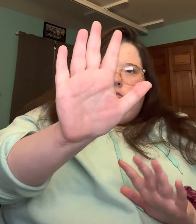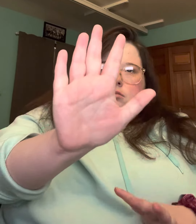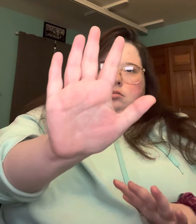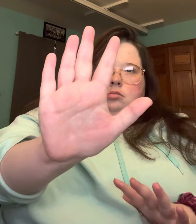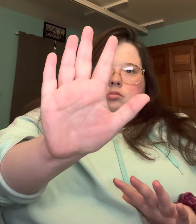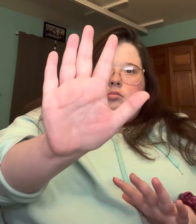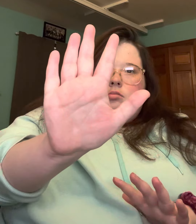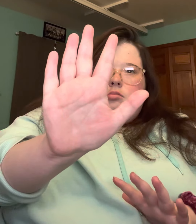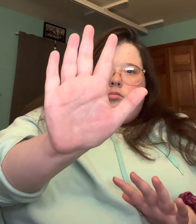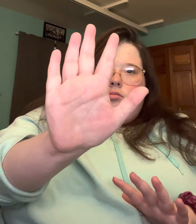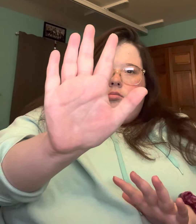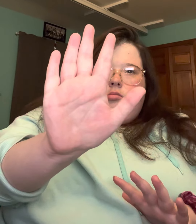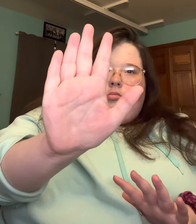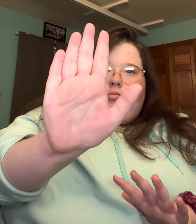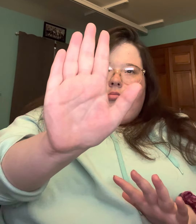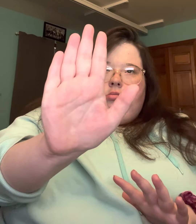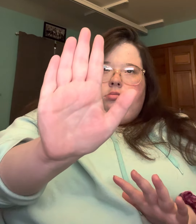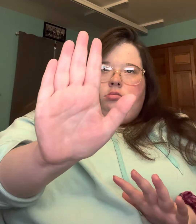flat palm towards the person you're talking to,